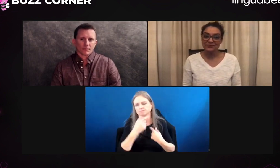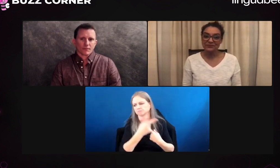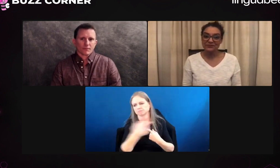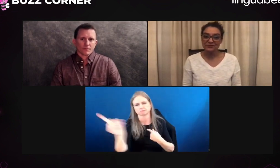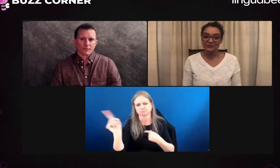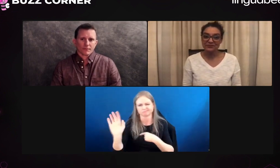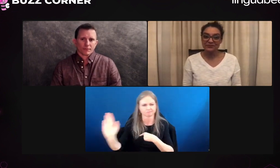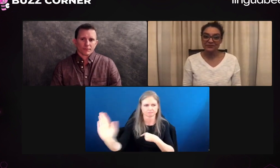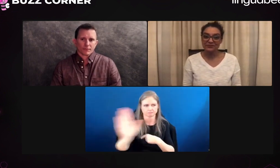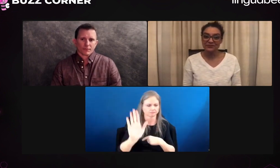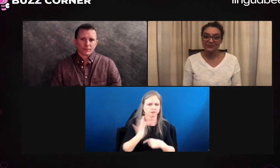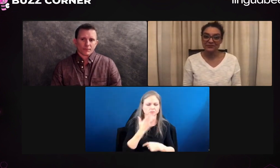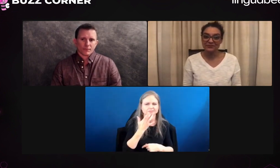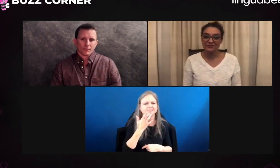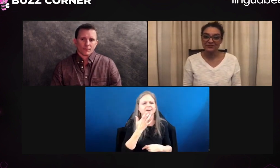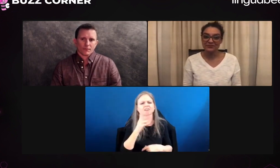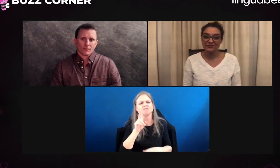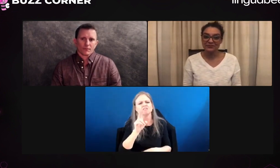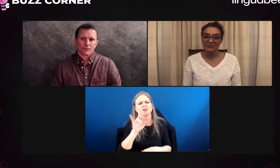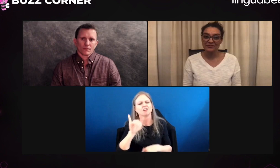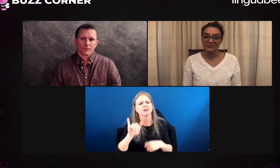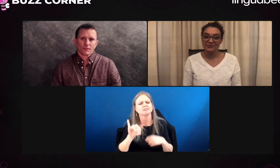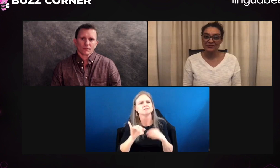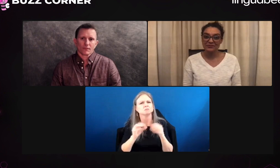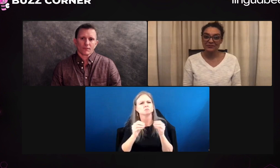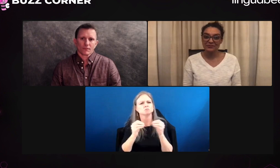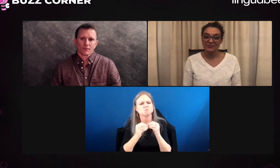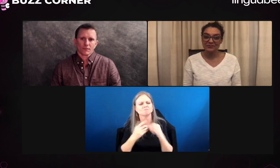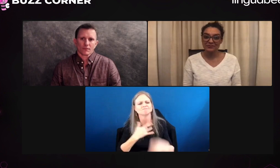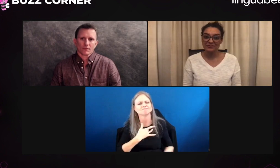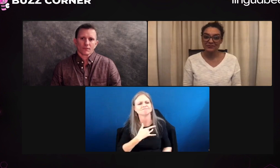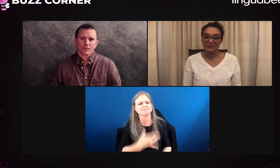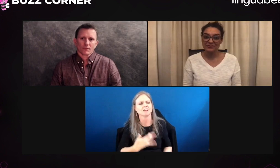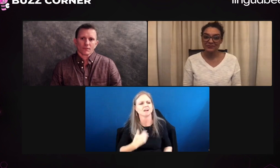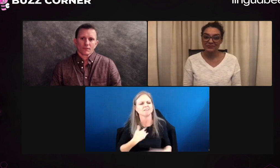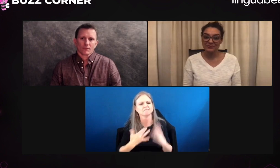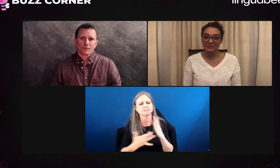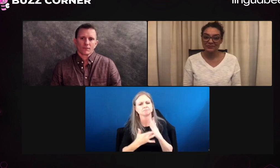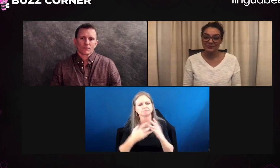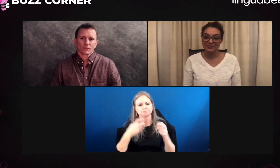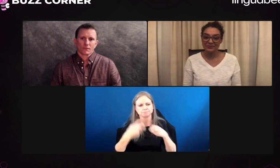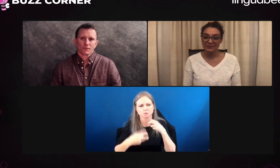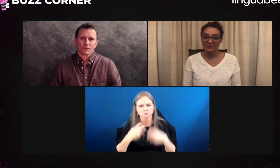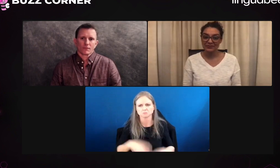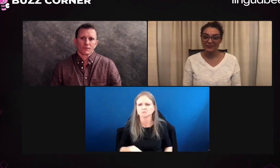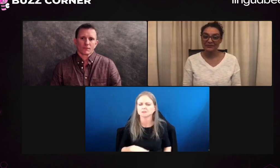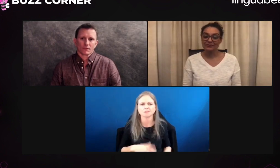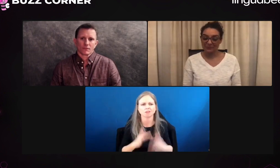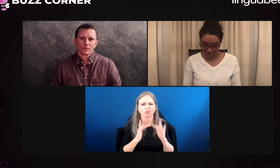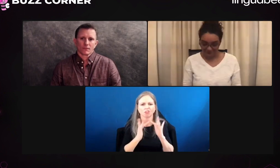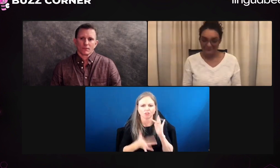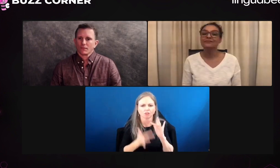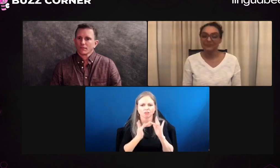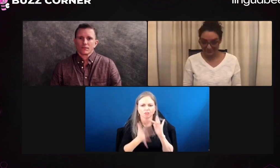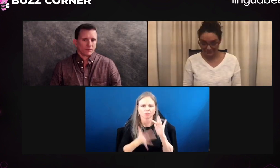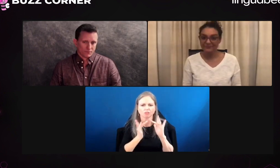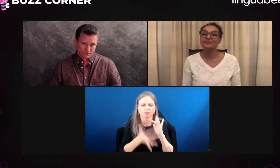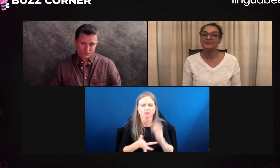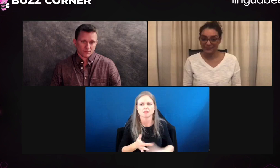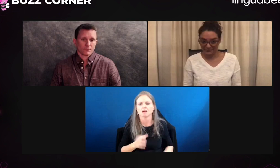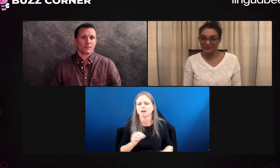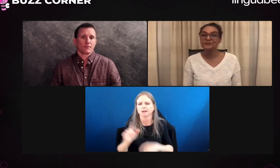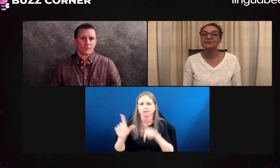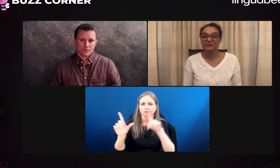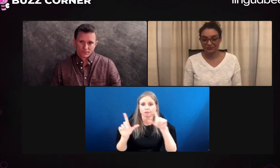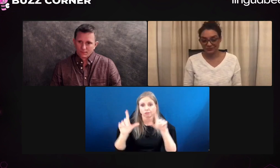VRI instead of the on-site interpreter. And the problem for me, not for everybody, right, is because for me,